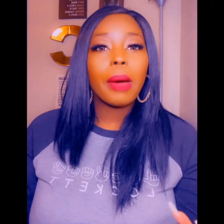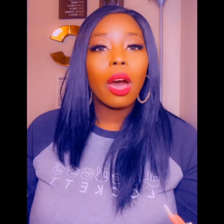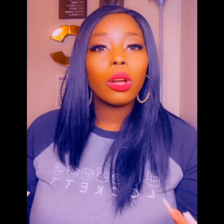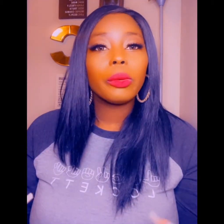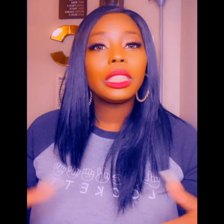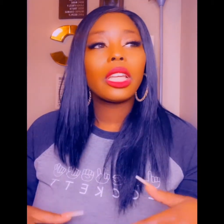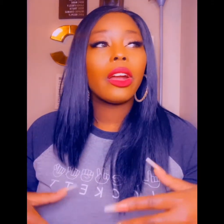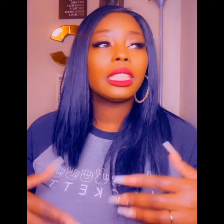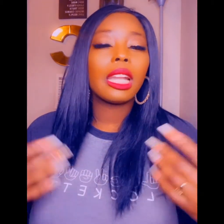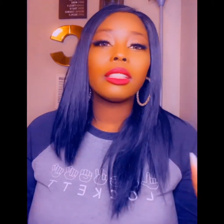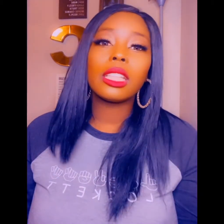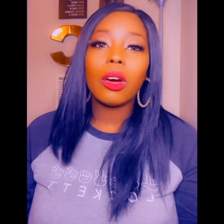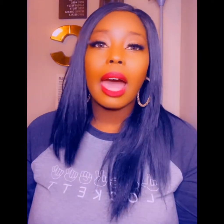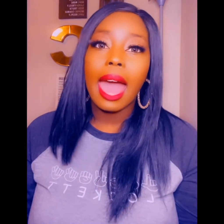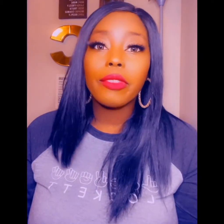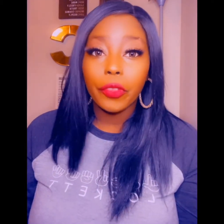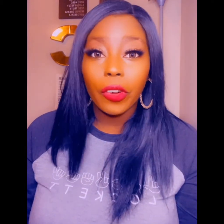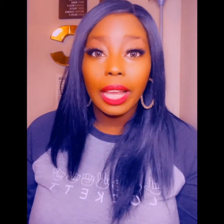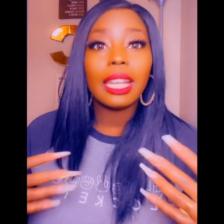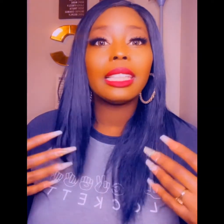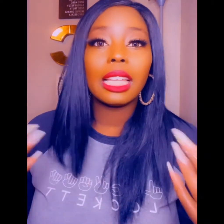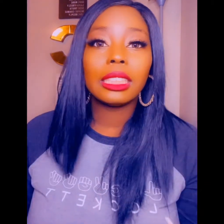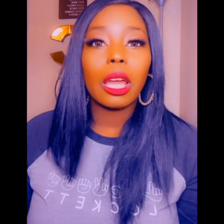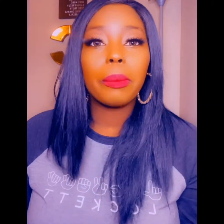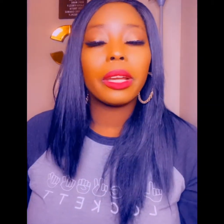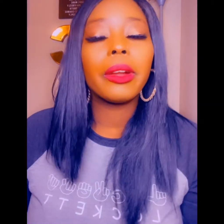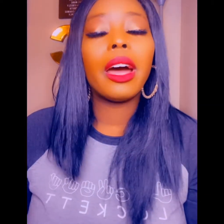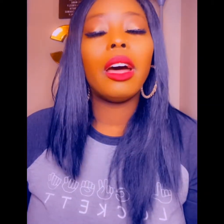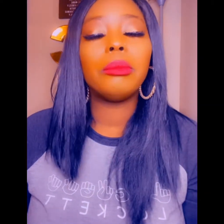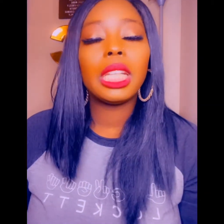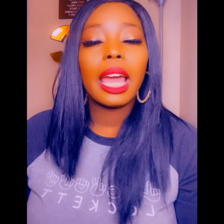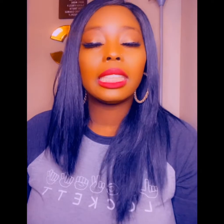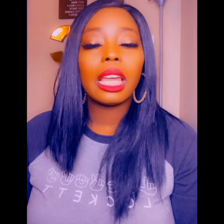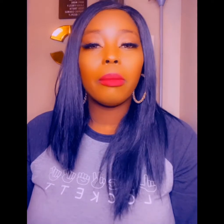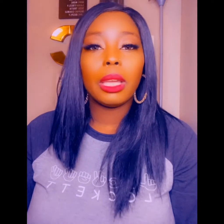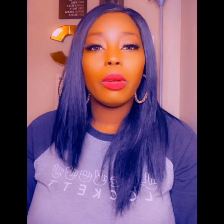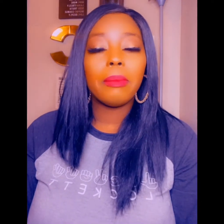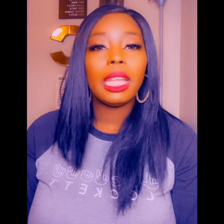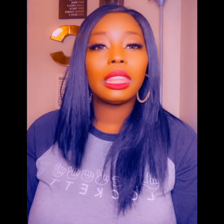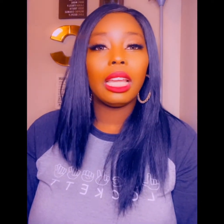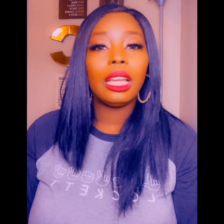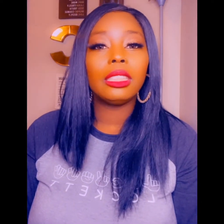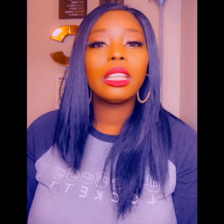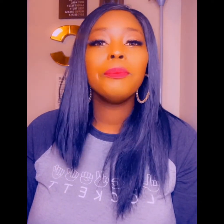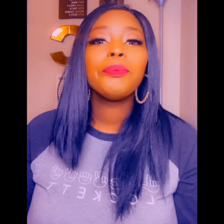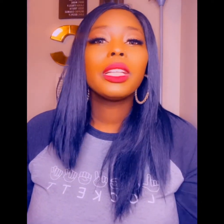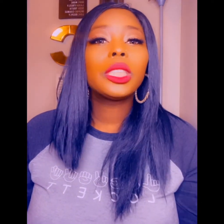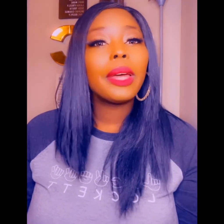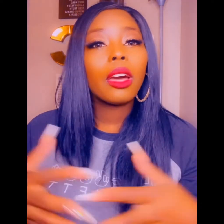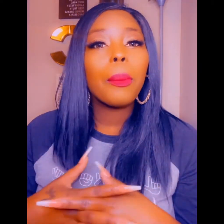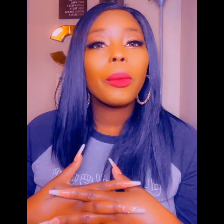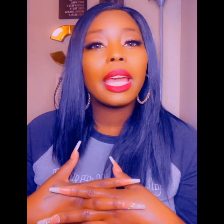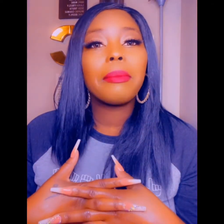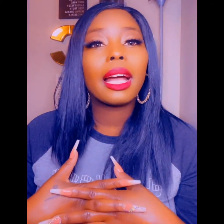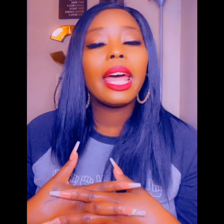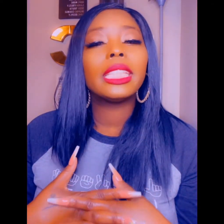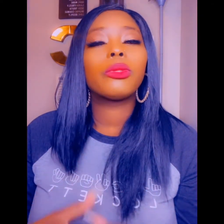own research, and also I have a friend that's an interpreter. She has helped me with many things to incorporate in my classroom